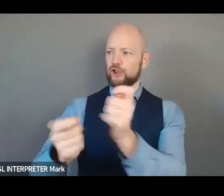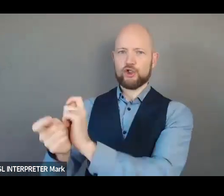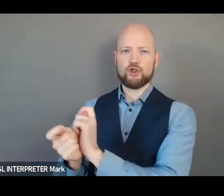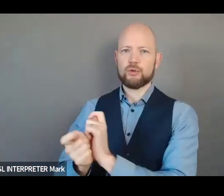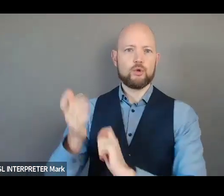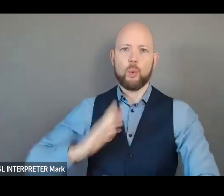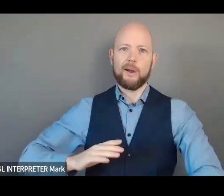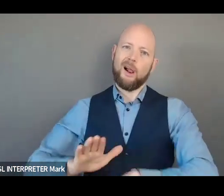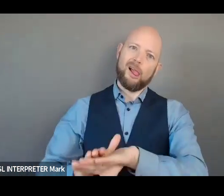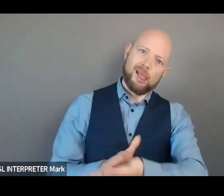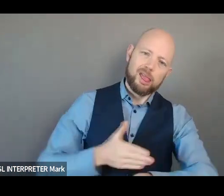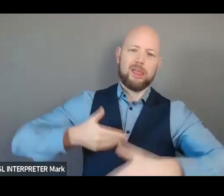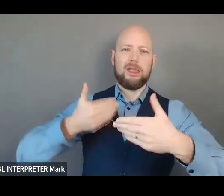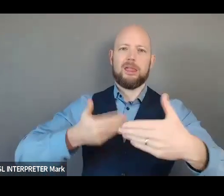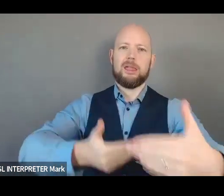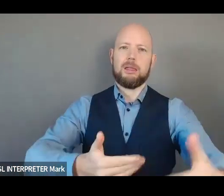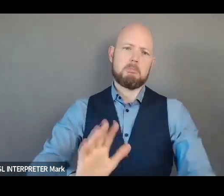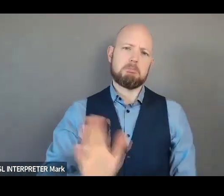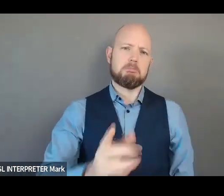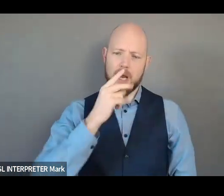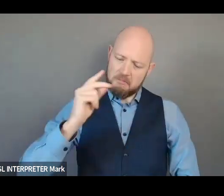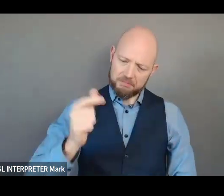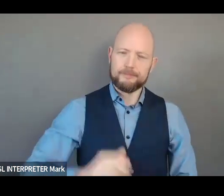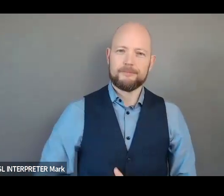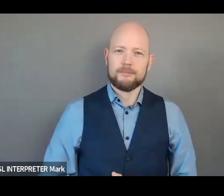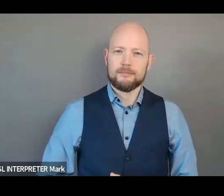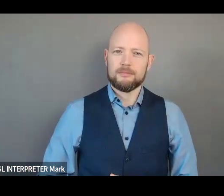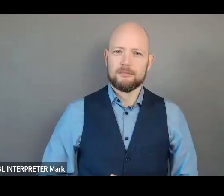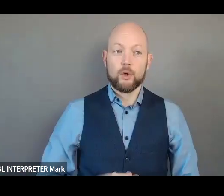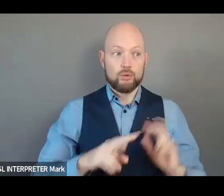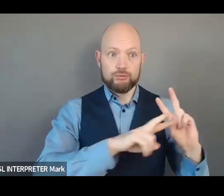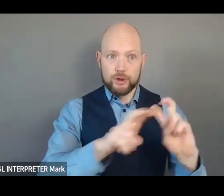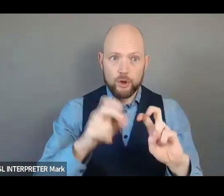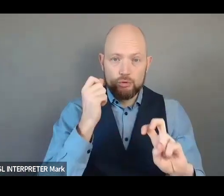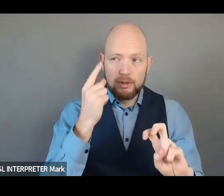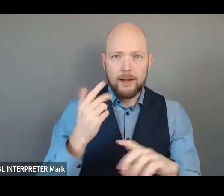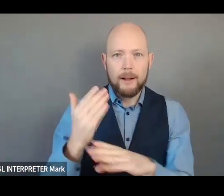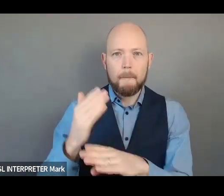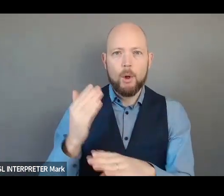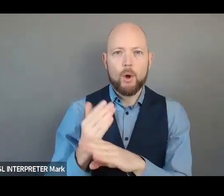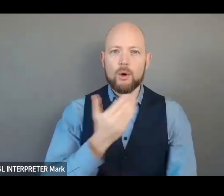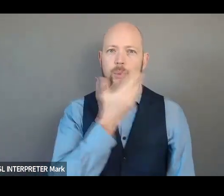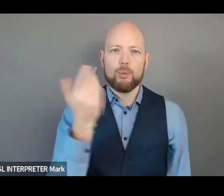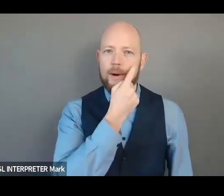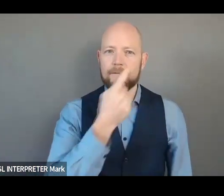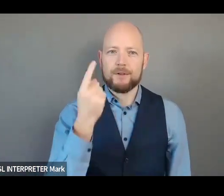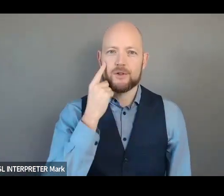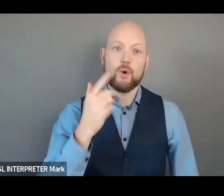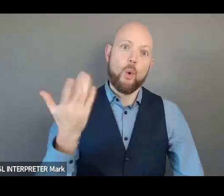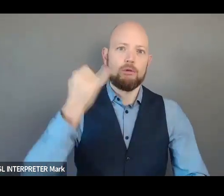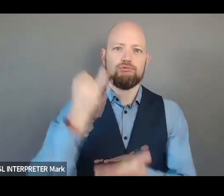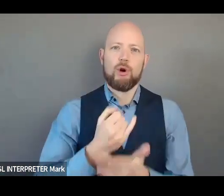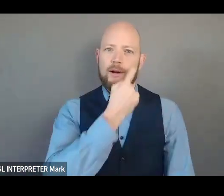of employers are relying on extremely poor evidence bases for their menstrual health plans, and sometimes this could actually be quite